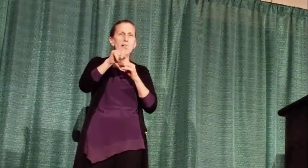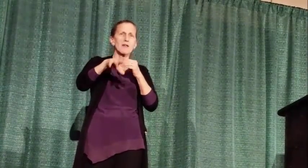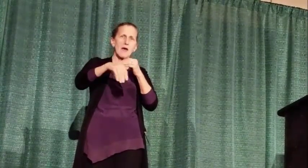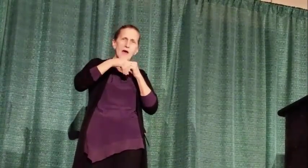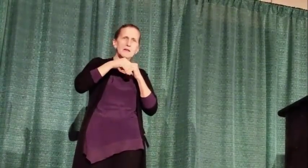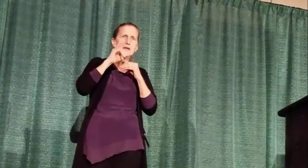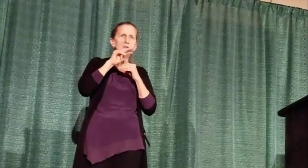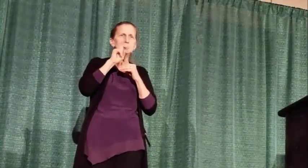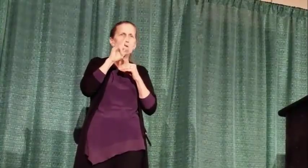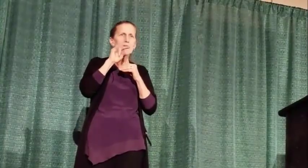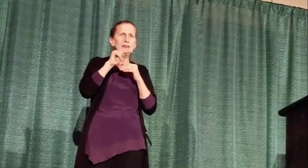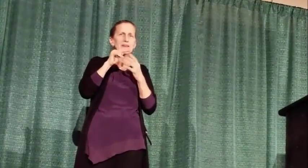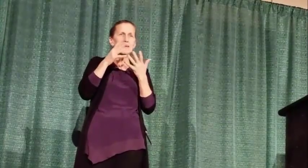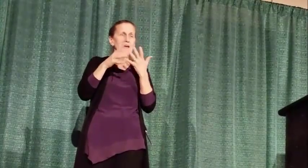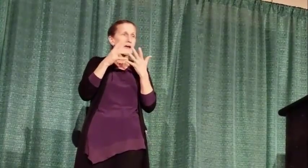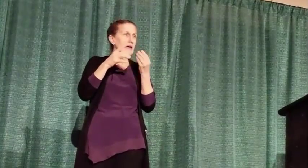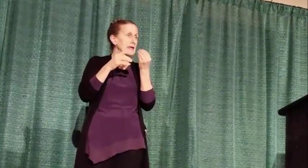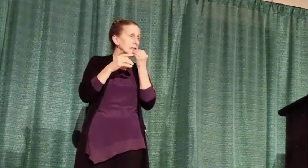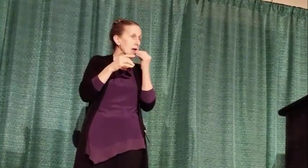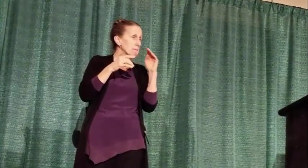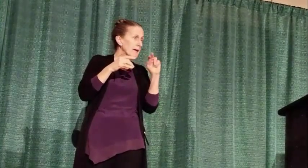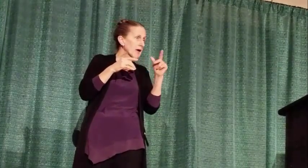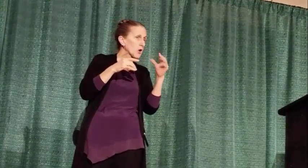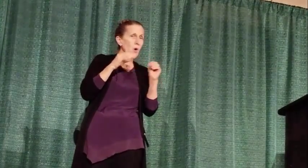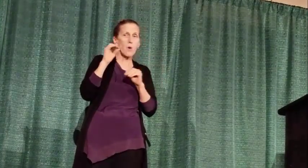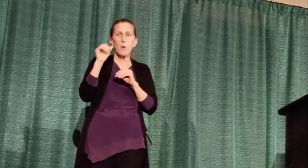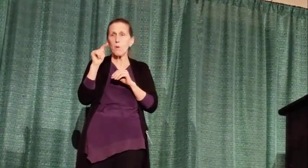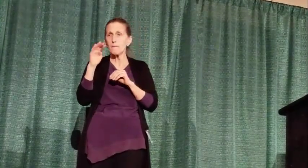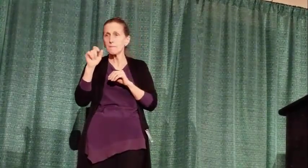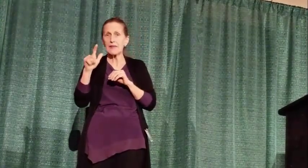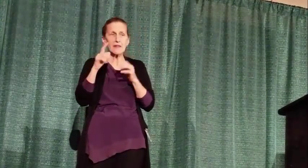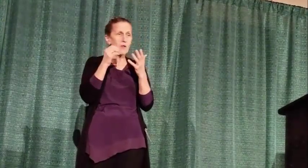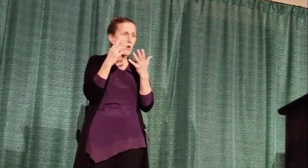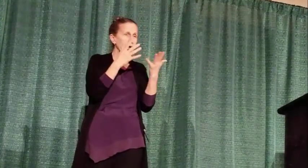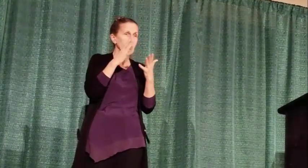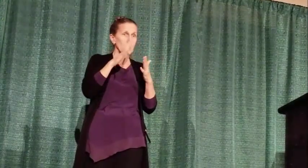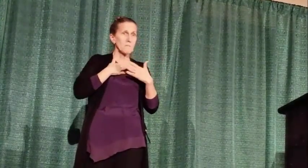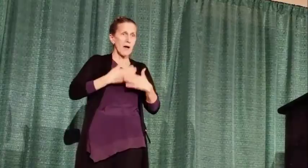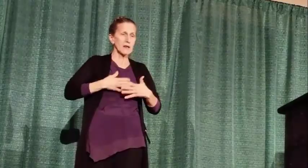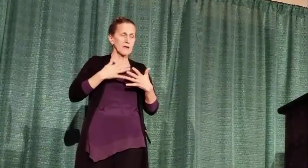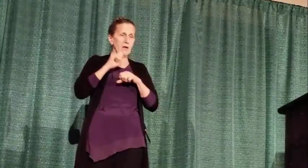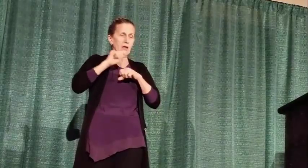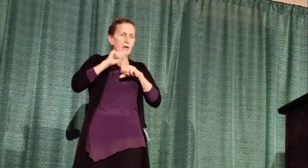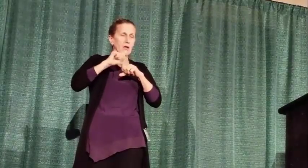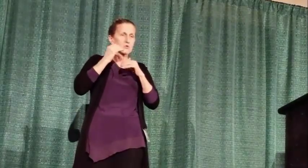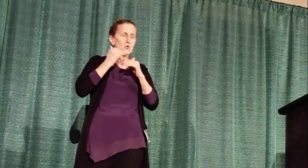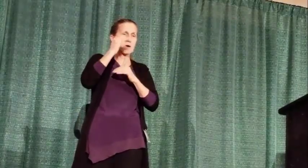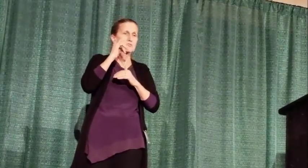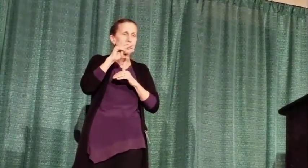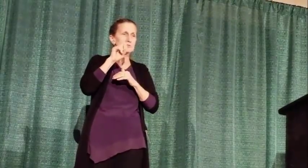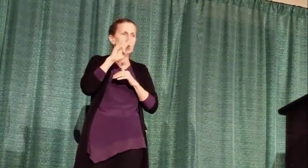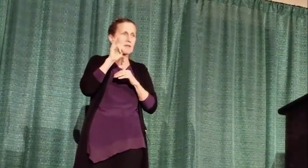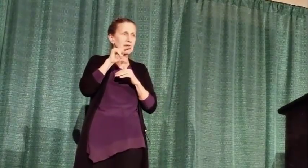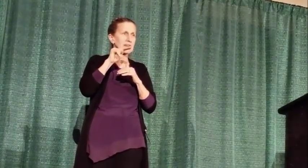response to a mango or a piece of oatmeal or a bowl of oatmeal. In other words, you produce more insulin in response to a carbohydrate load. And insulin